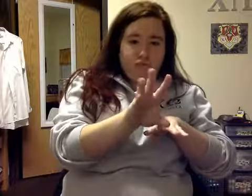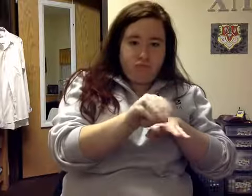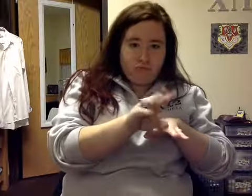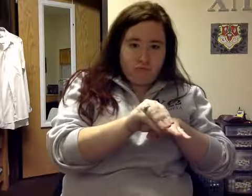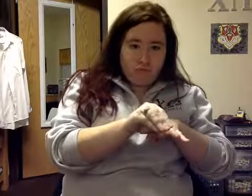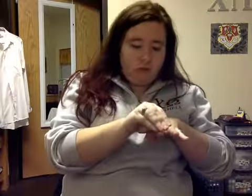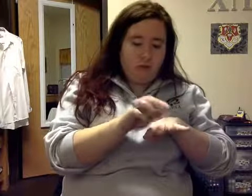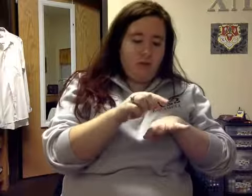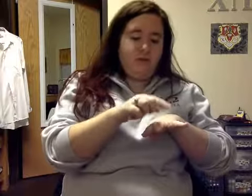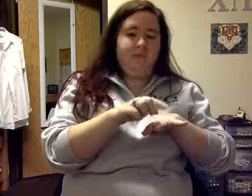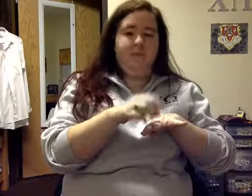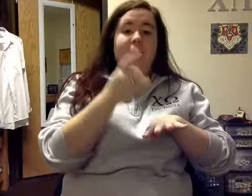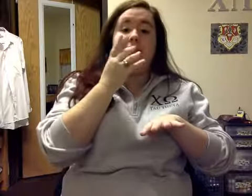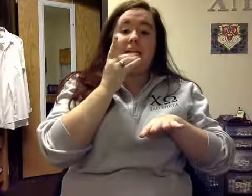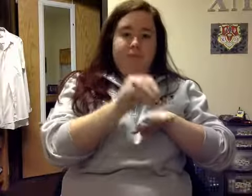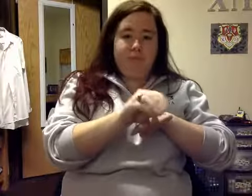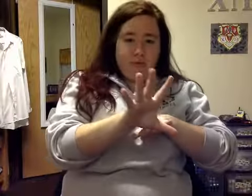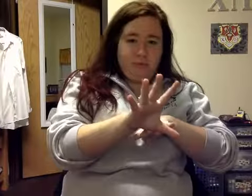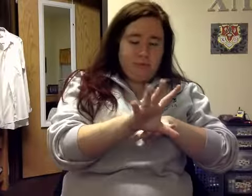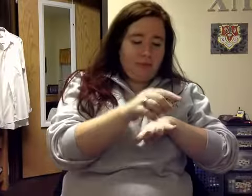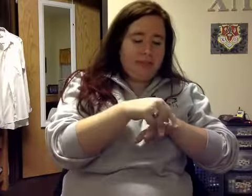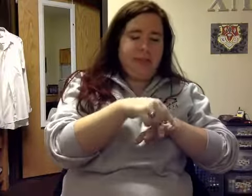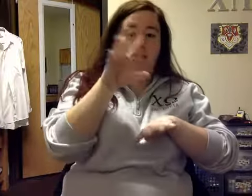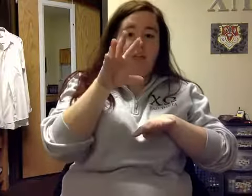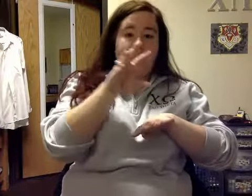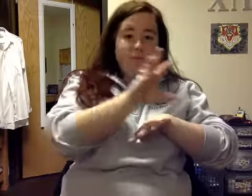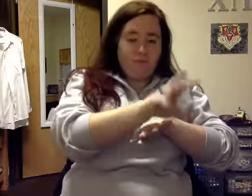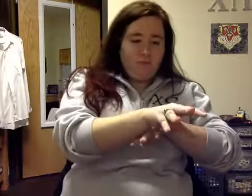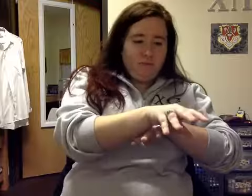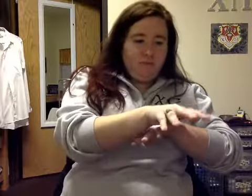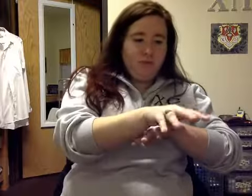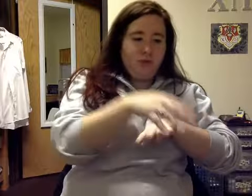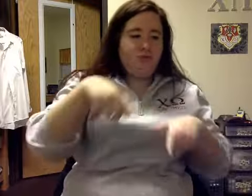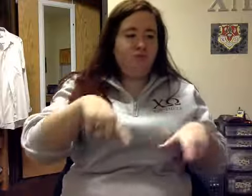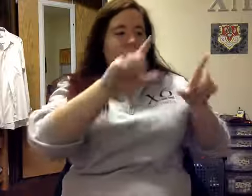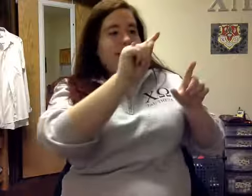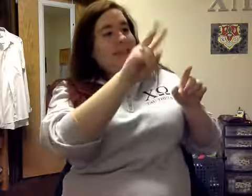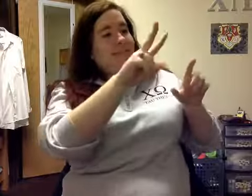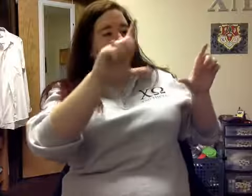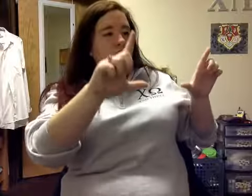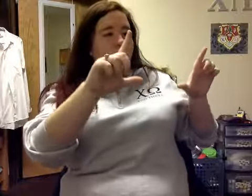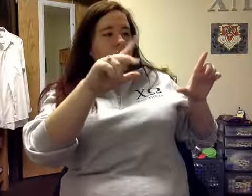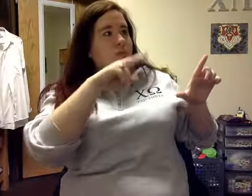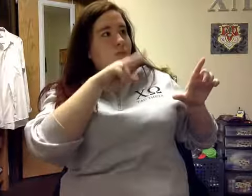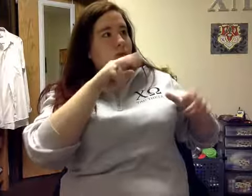a television monitor. You'll have a nurse on one side of the bed also, physician on the other side. The nurse will be giving the